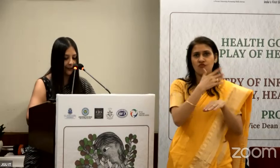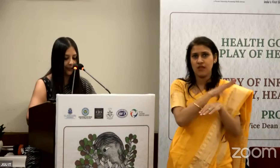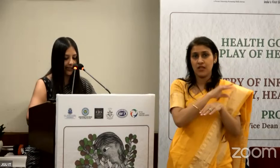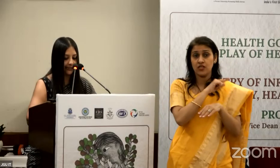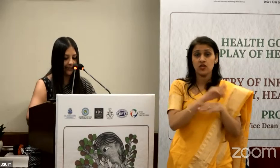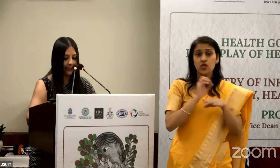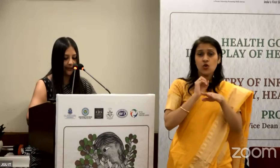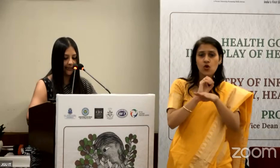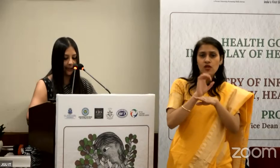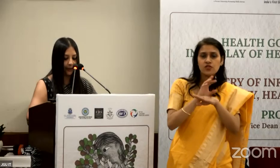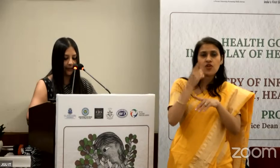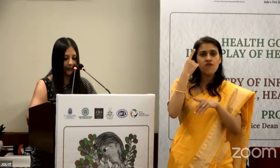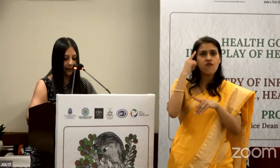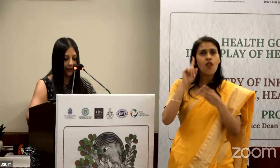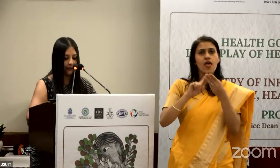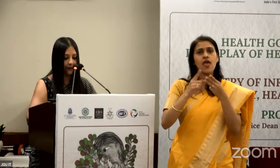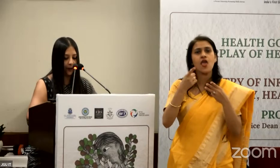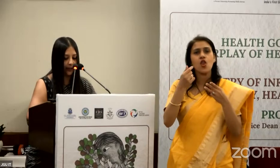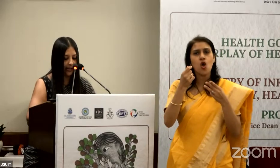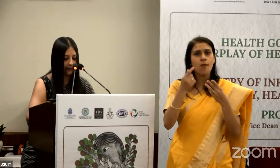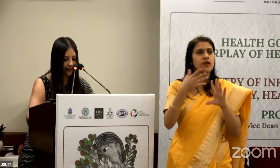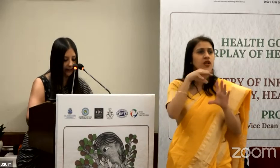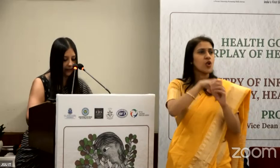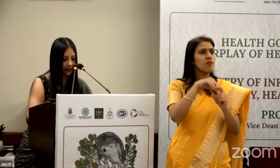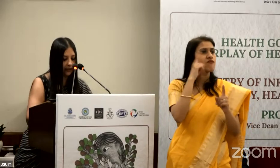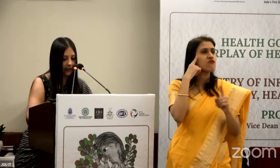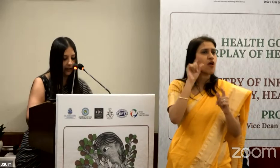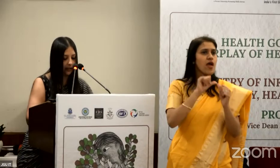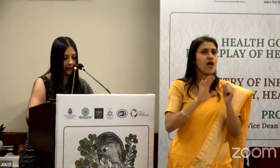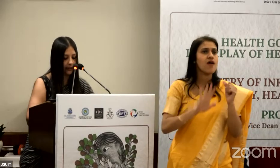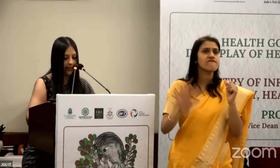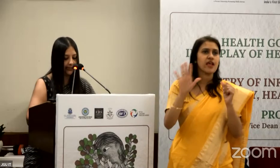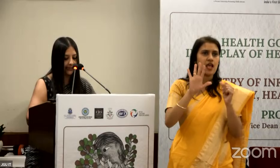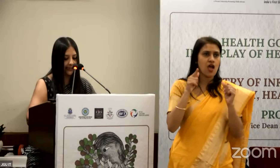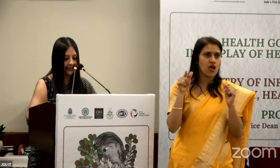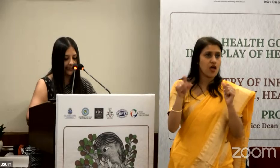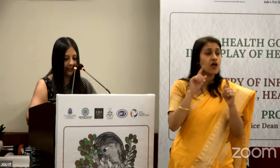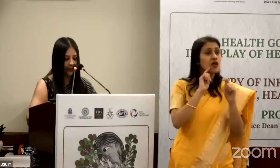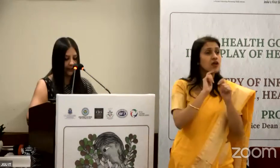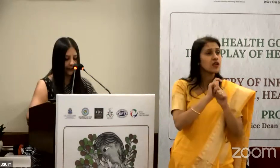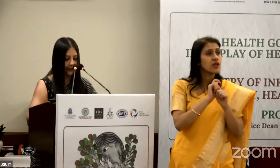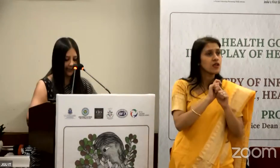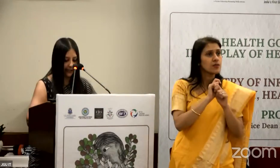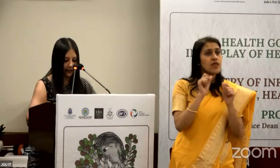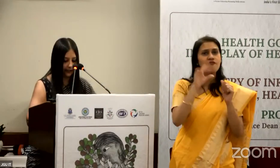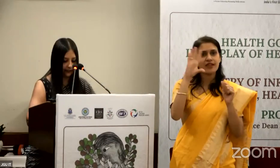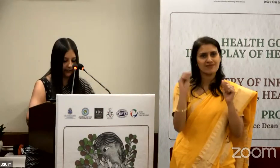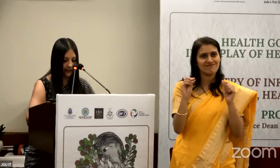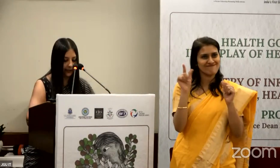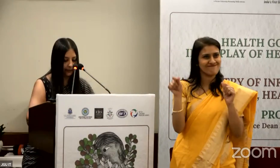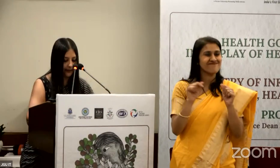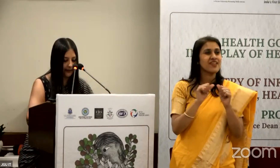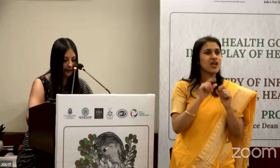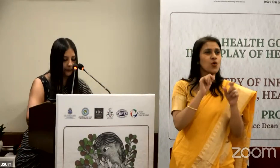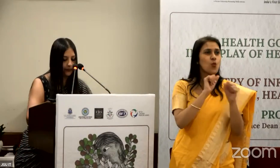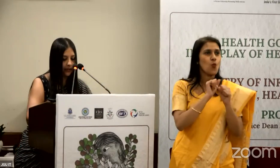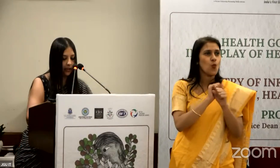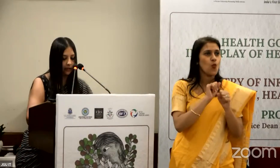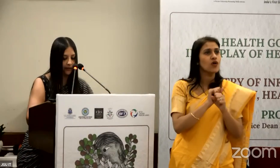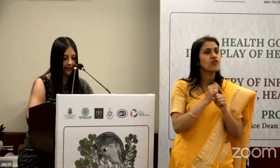consulted for United Nations Economic Commission for Africa, the United States Agency for International